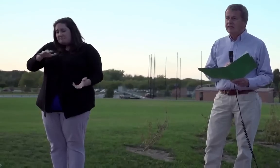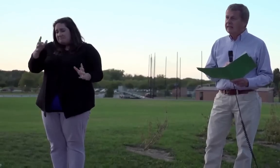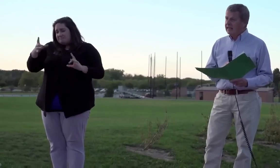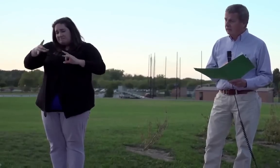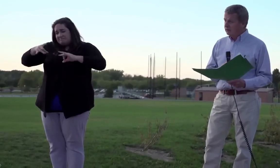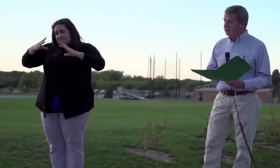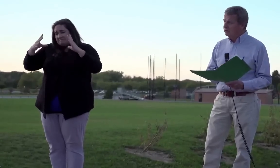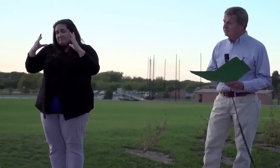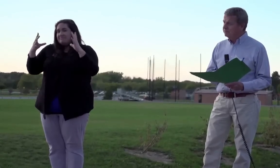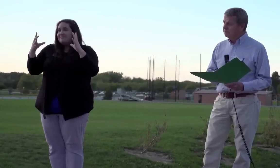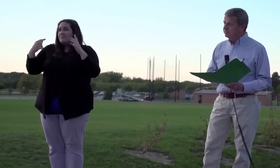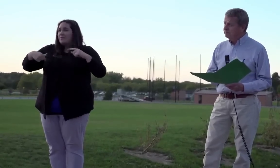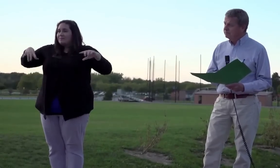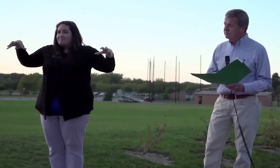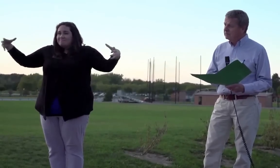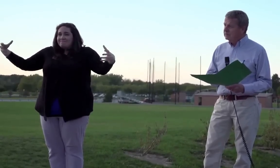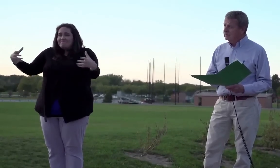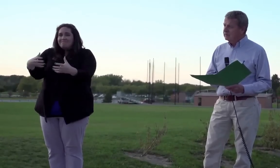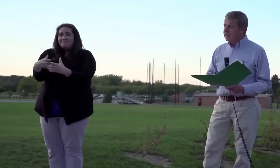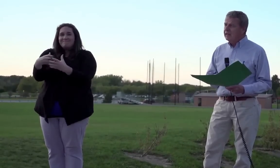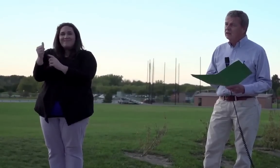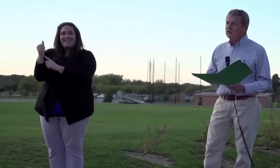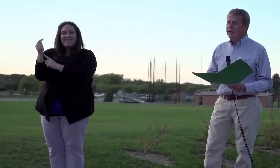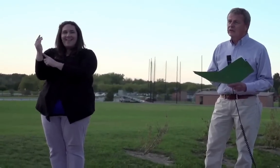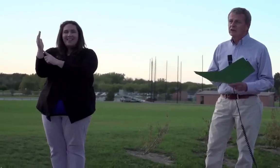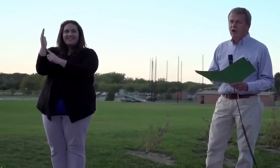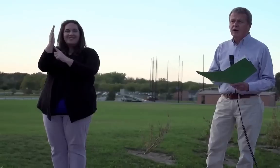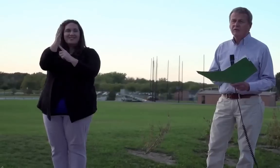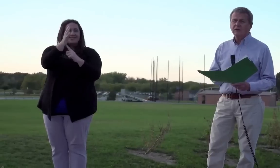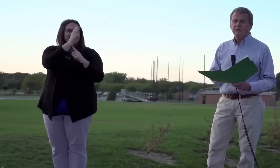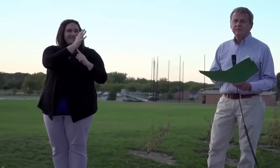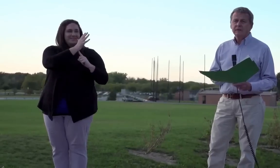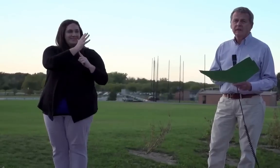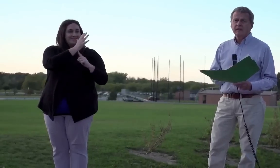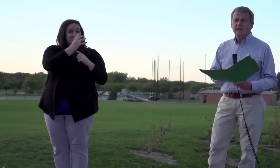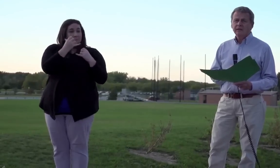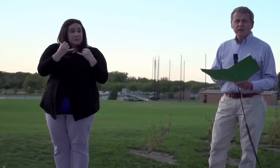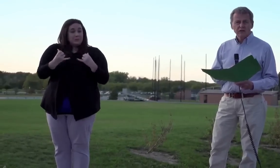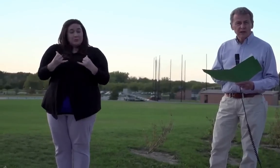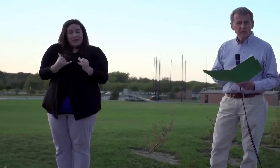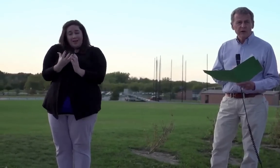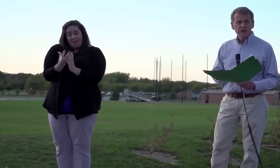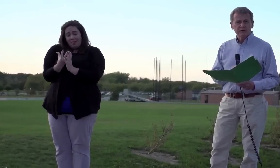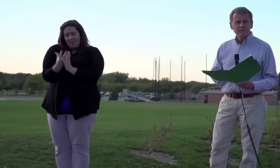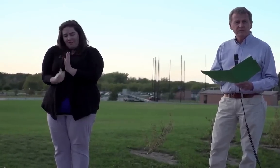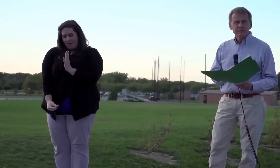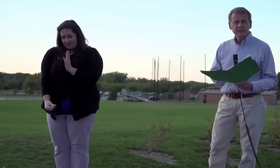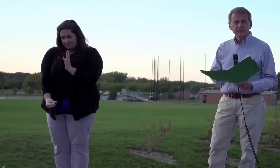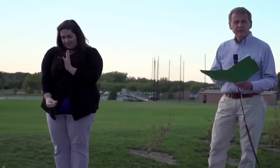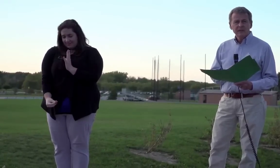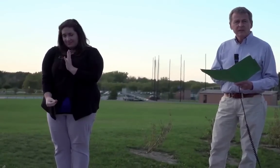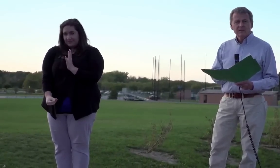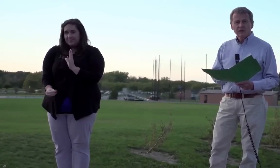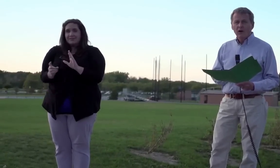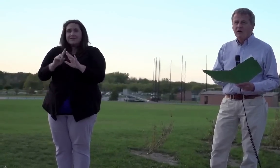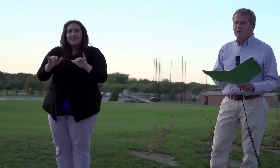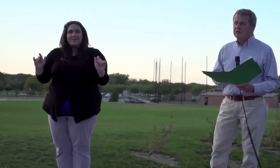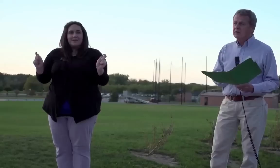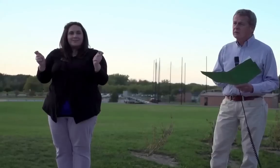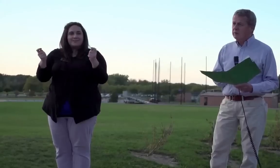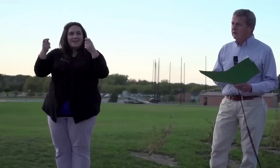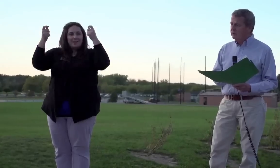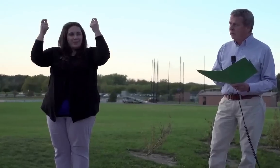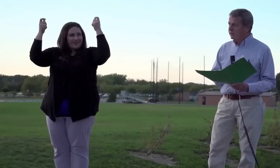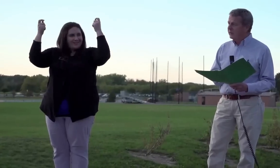candles. Today is a tragic loss, and yet a celebration. The loss that Ben is not